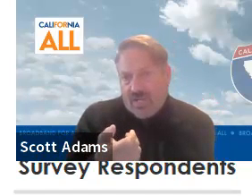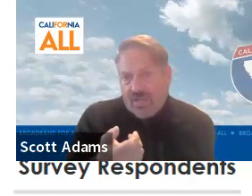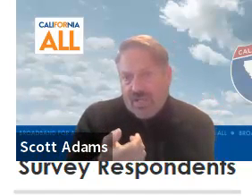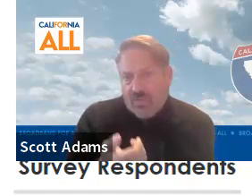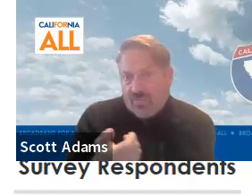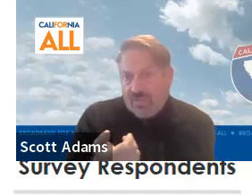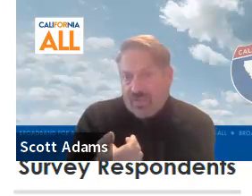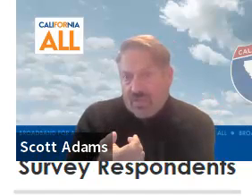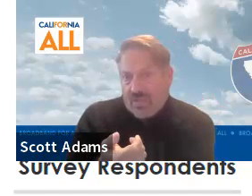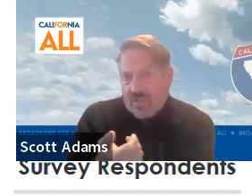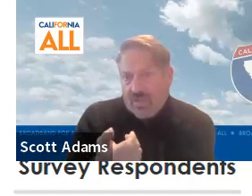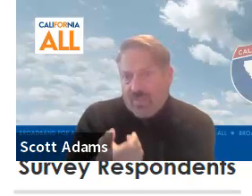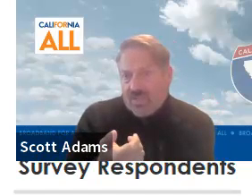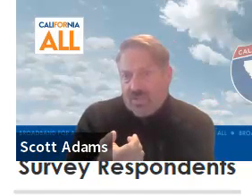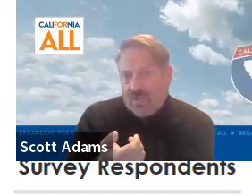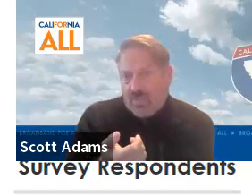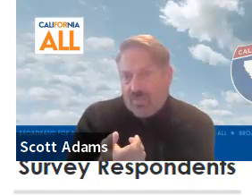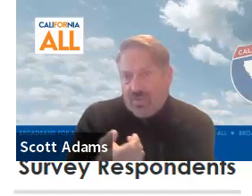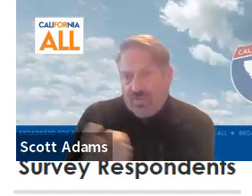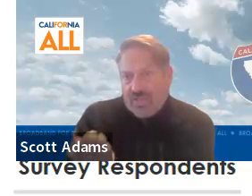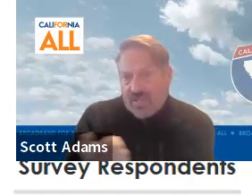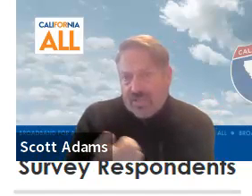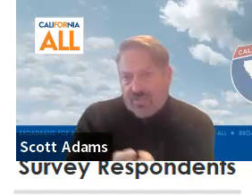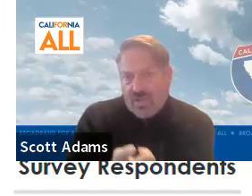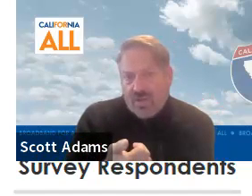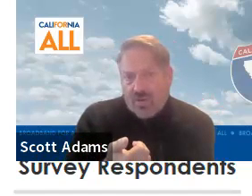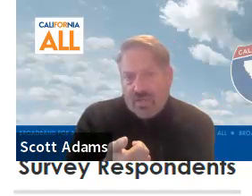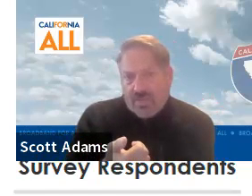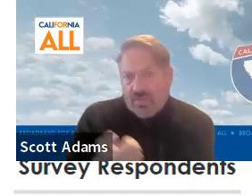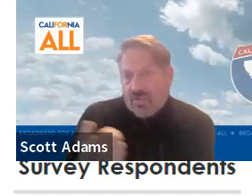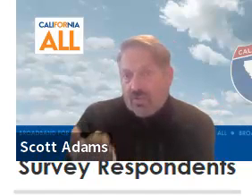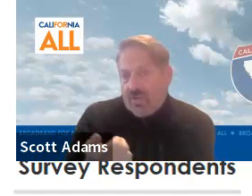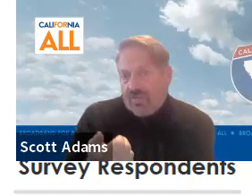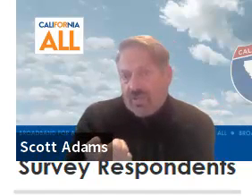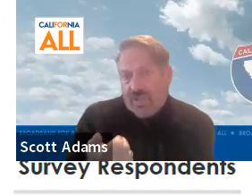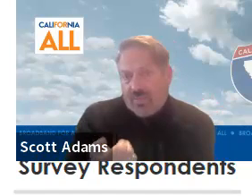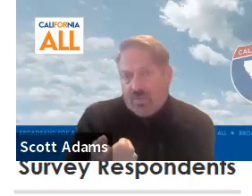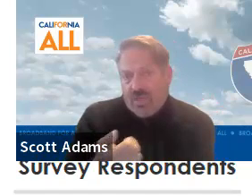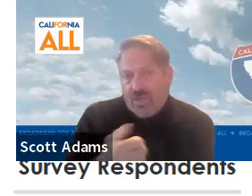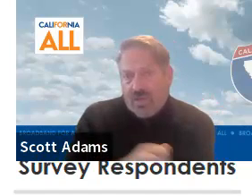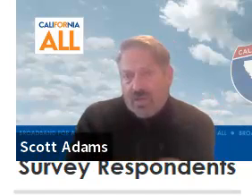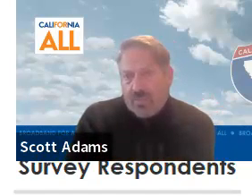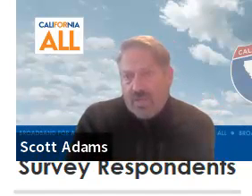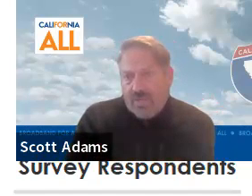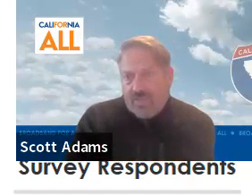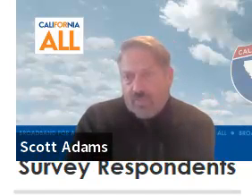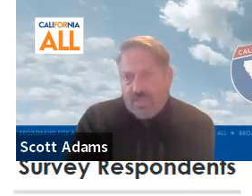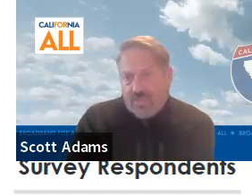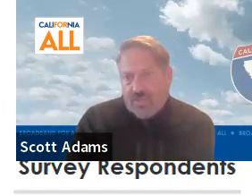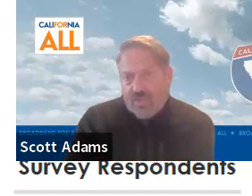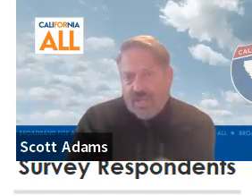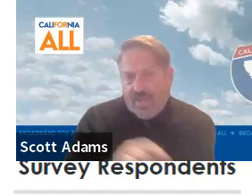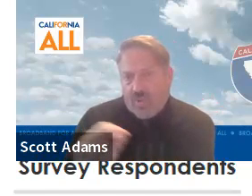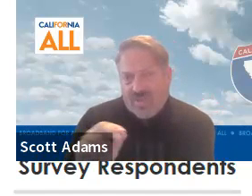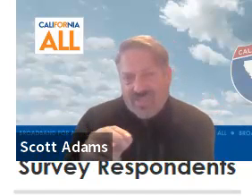wired internet receives a message on a mobile phone via text or email, they're still able to complete